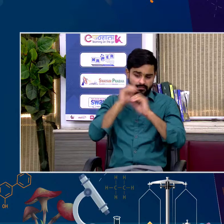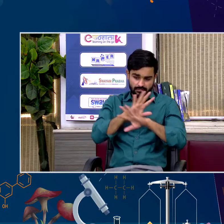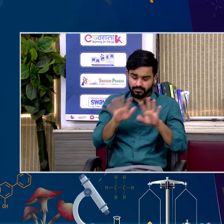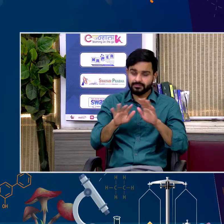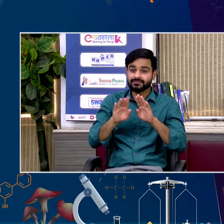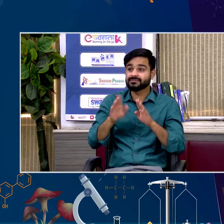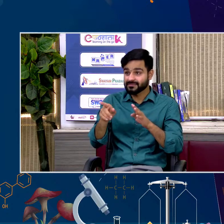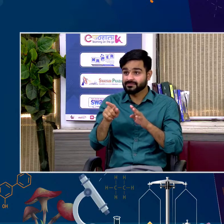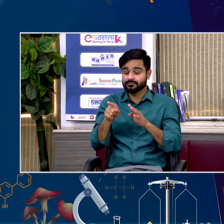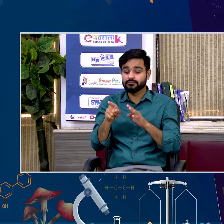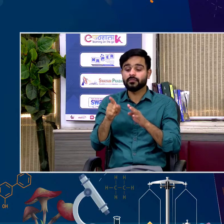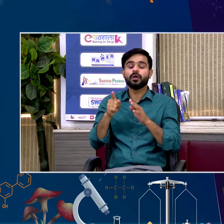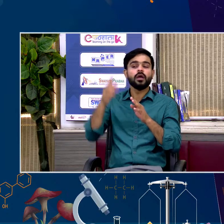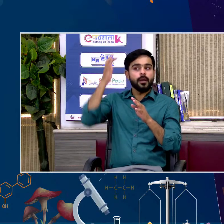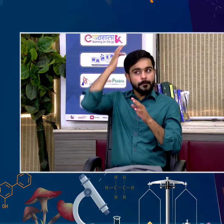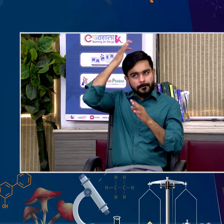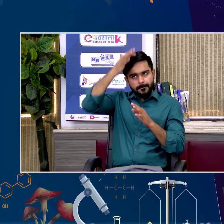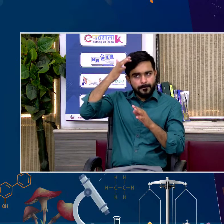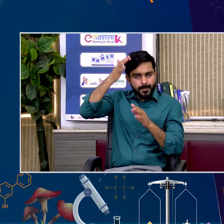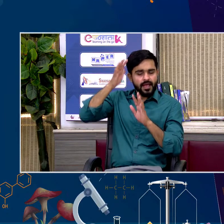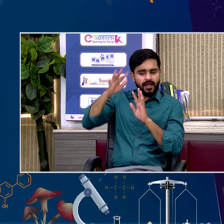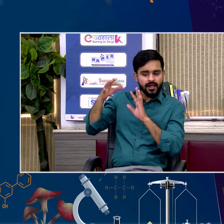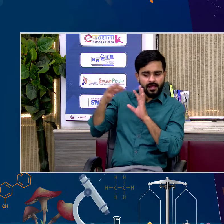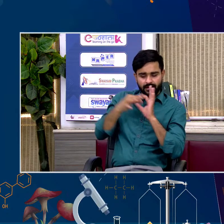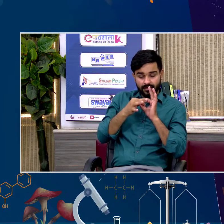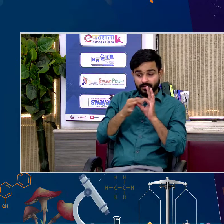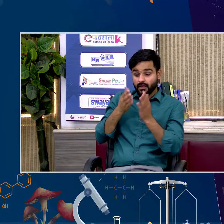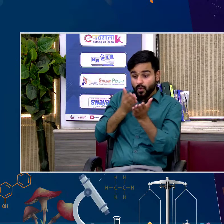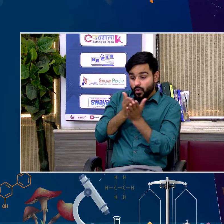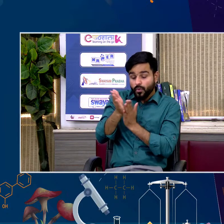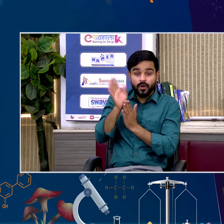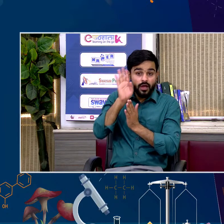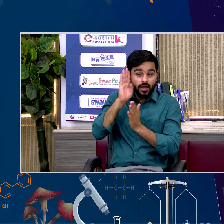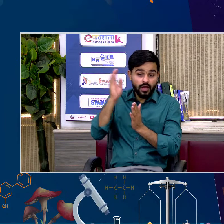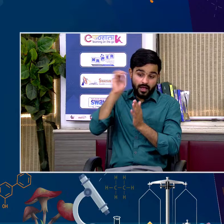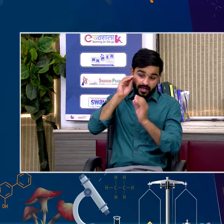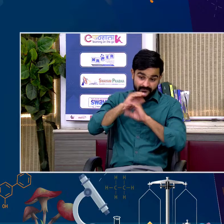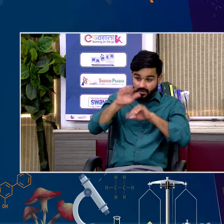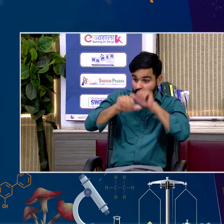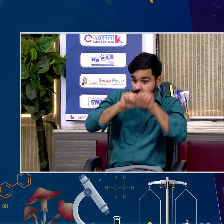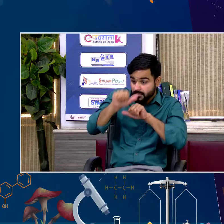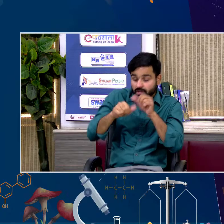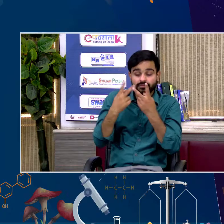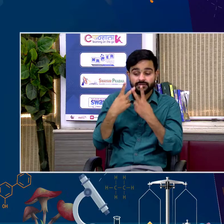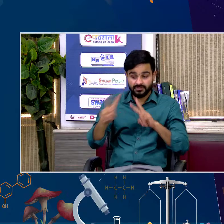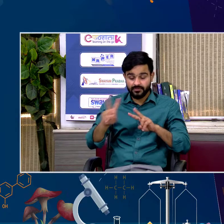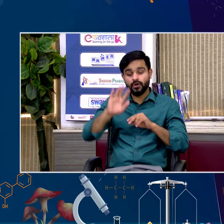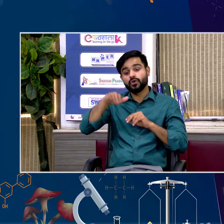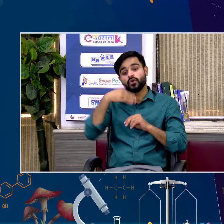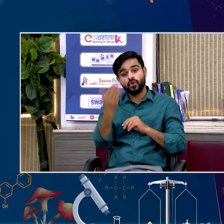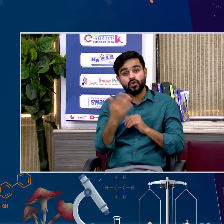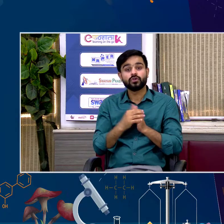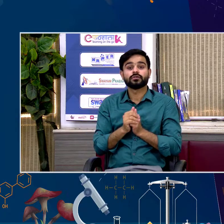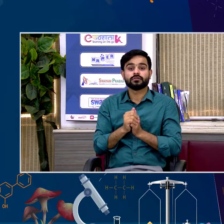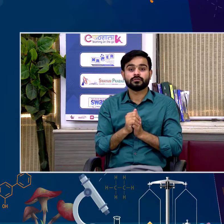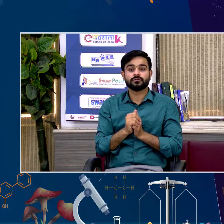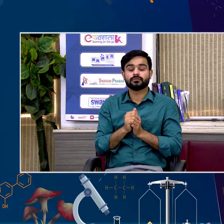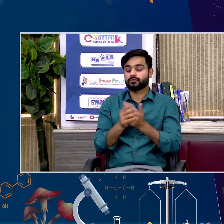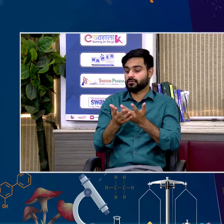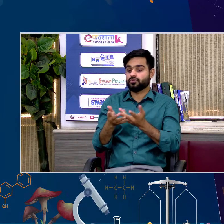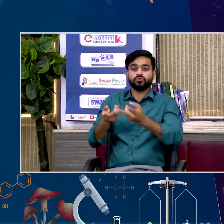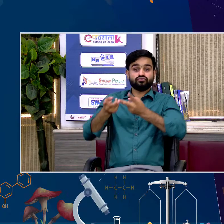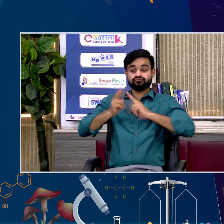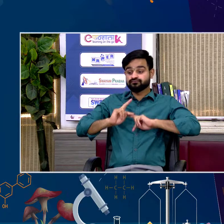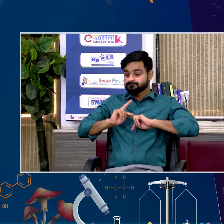received by the brain. The way the information is processed is different, and hence the response of